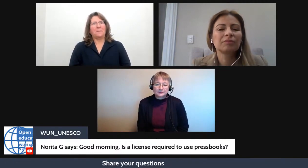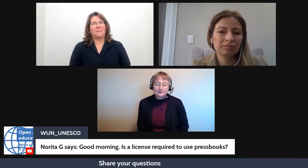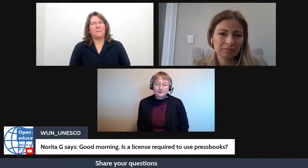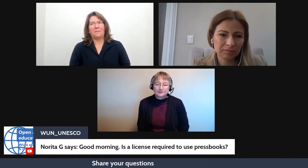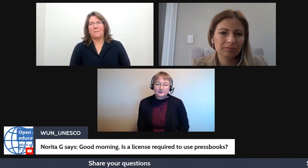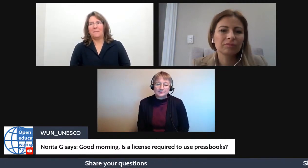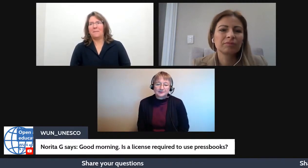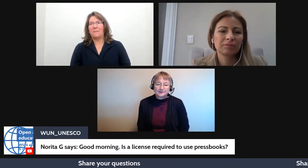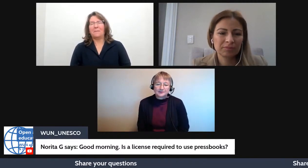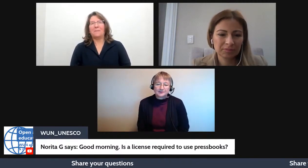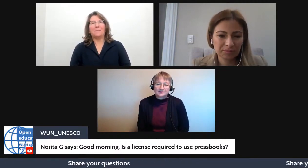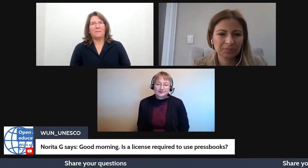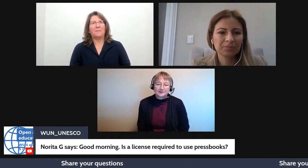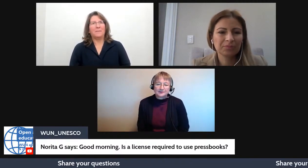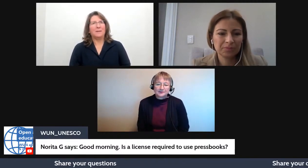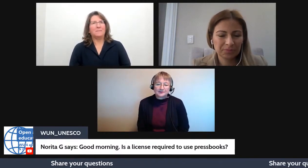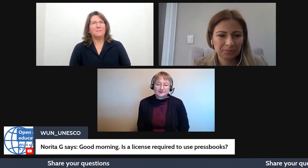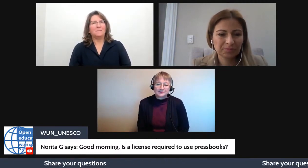creating.